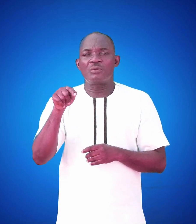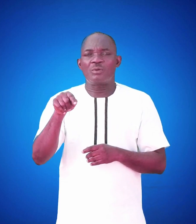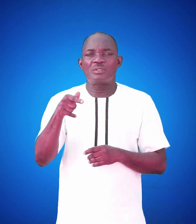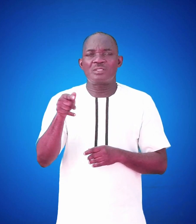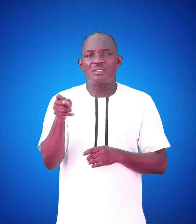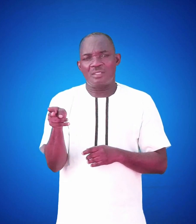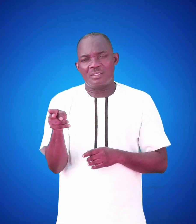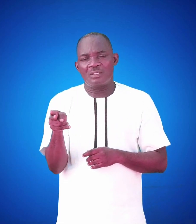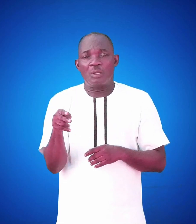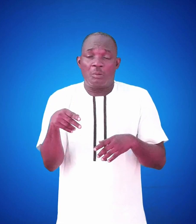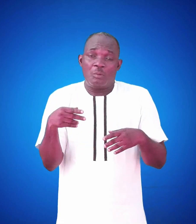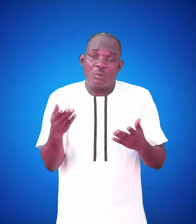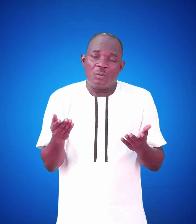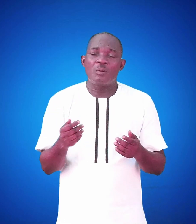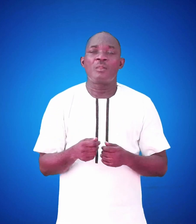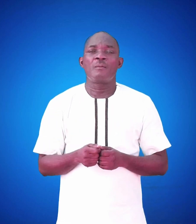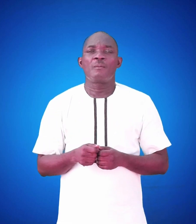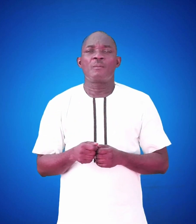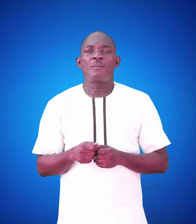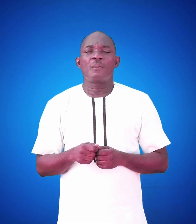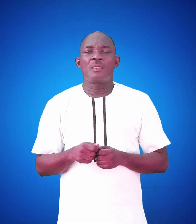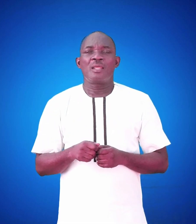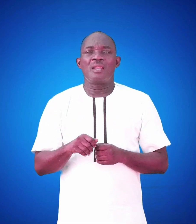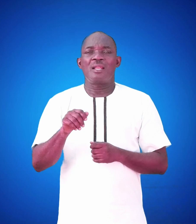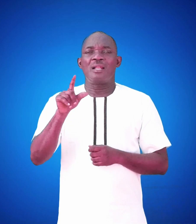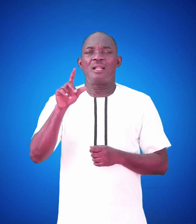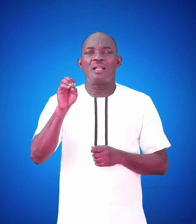info@leap.gov.gh or